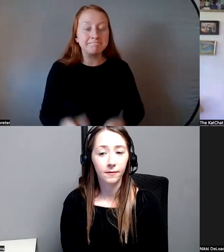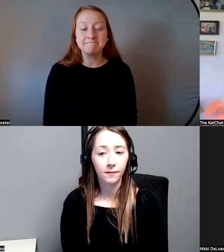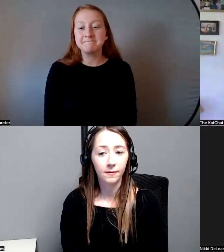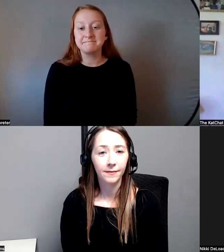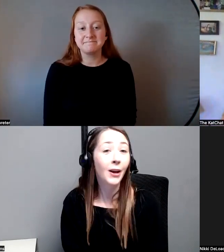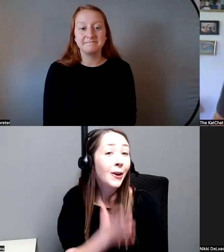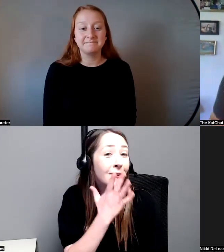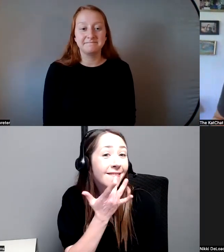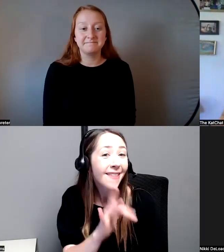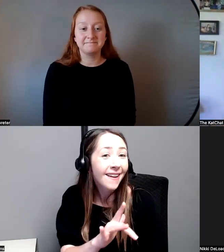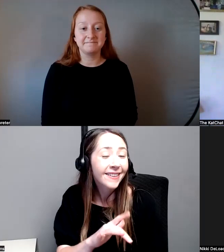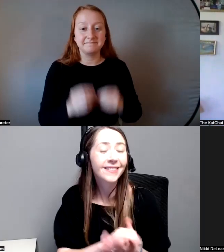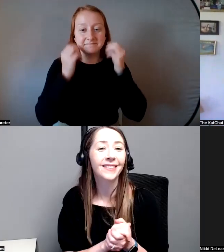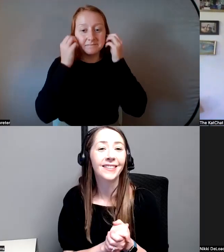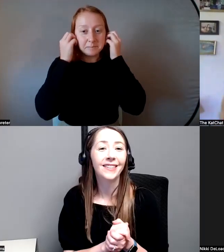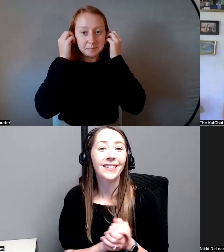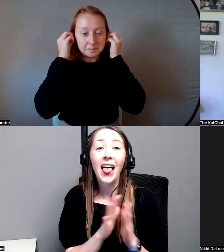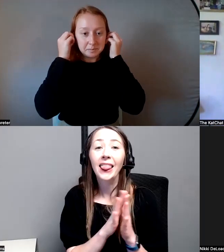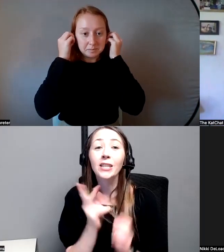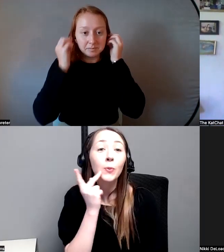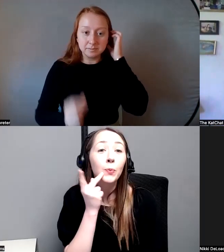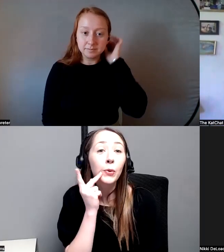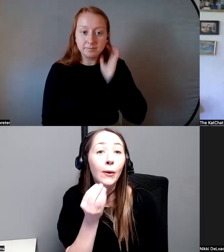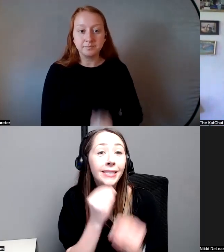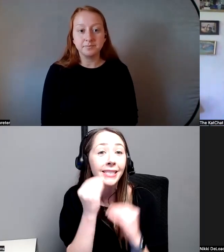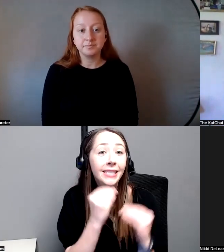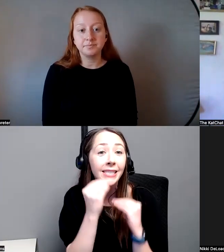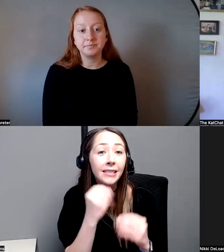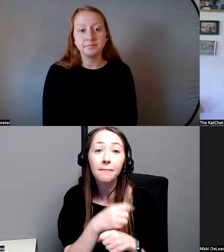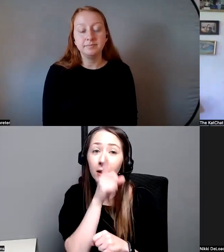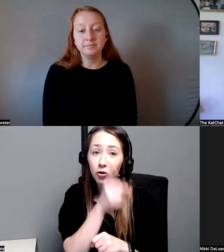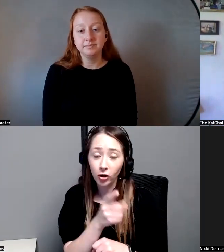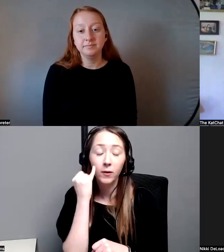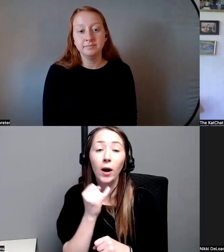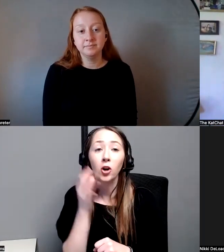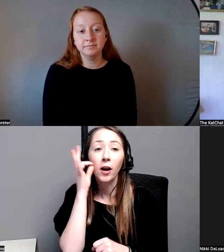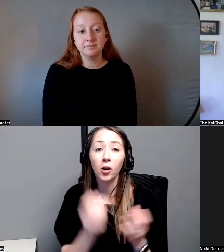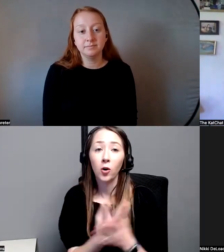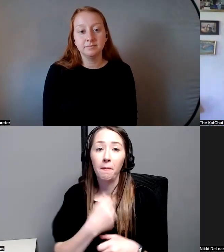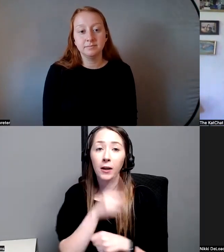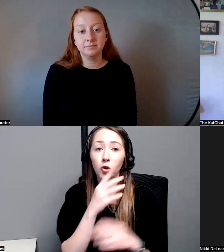Good luck. Lots of protein. Lots and lots of protein if you want to grow your hair.